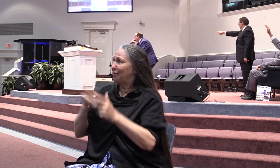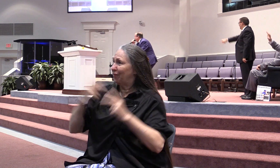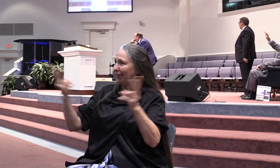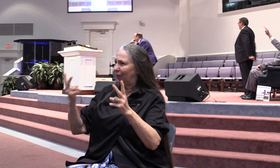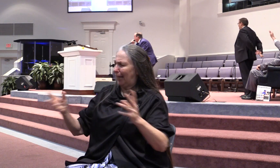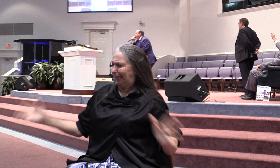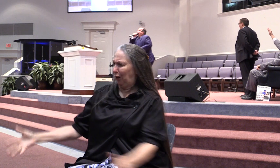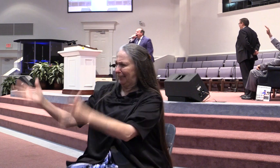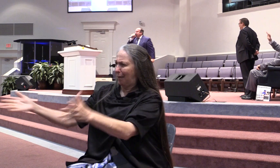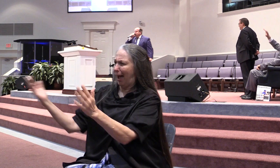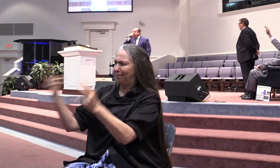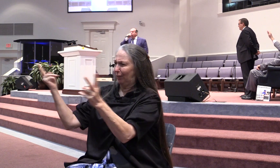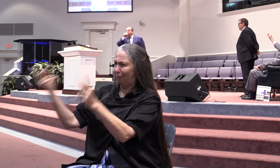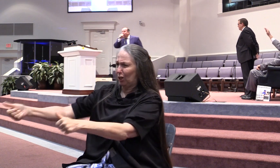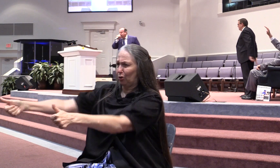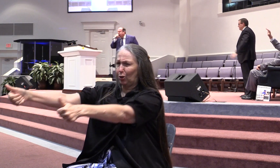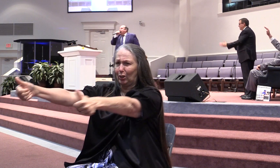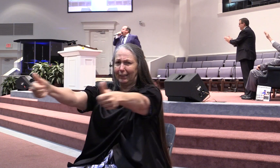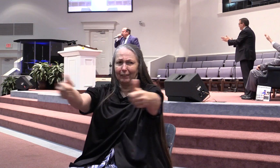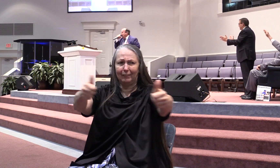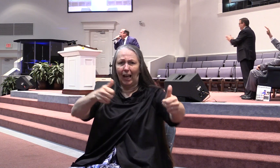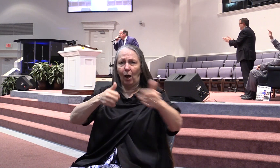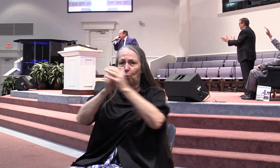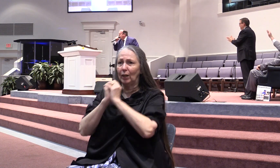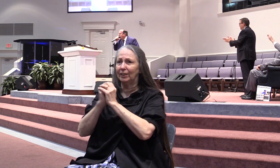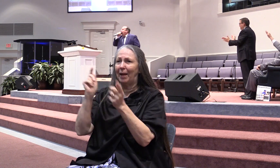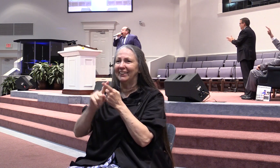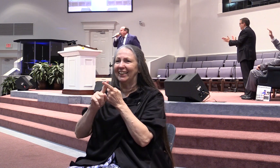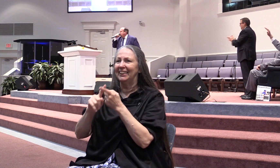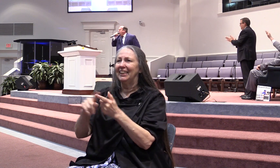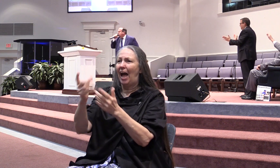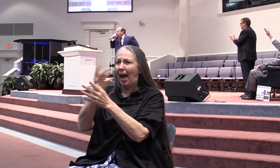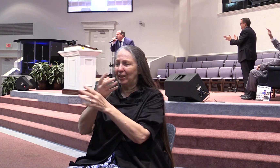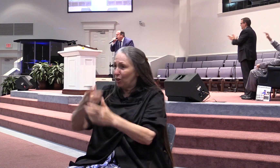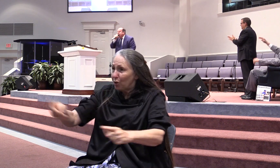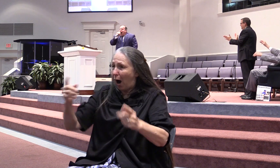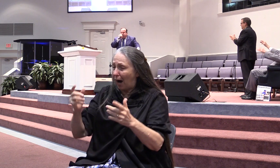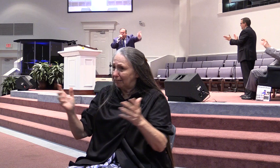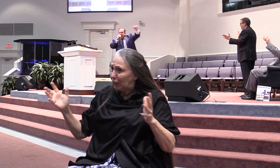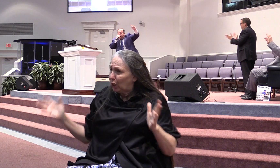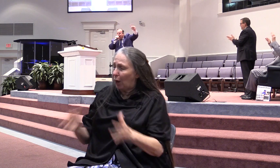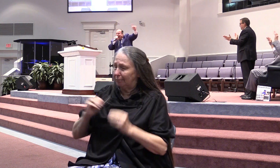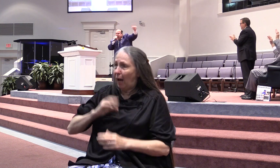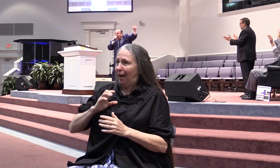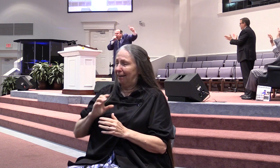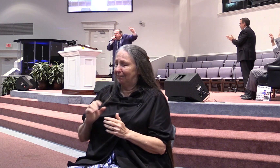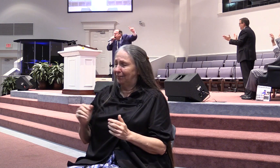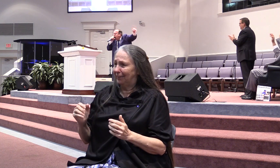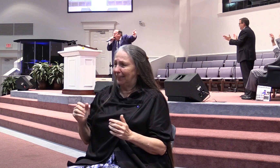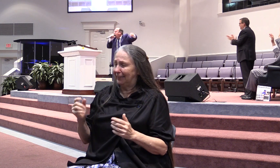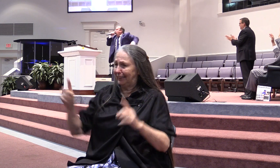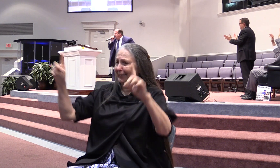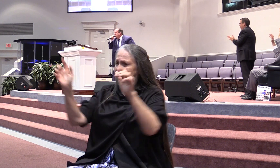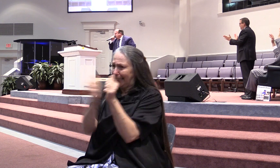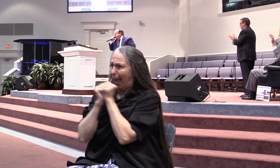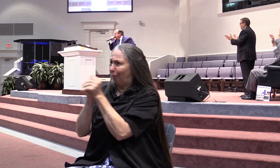till you have victory. I'm not supposed to worship until I'm delivered. I'm supposed to worship until that drug addict on the end of the